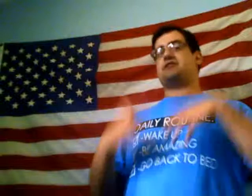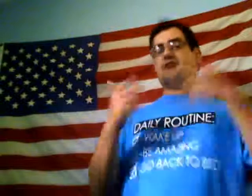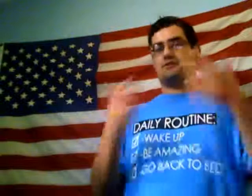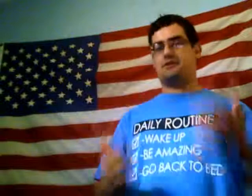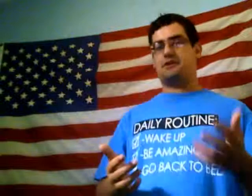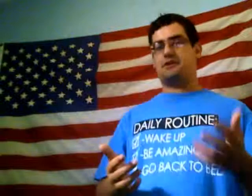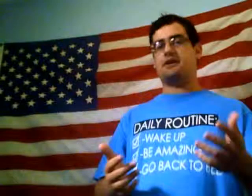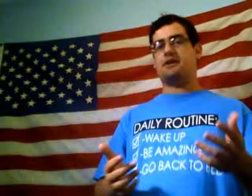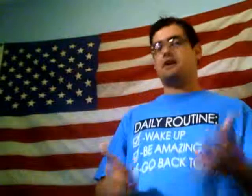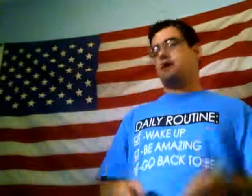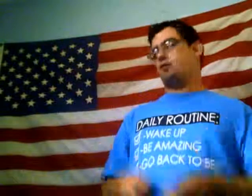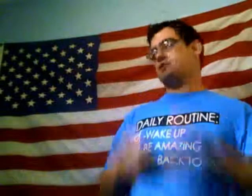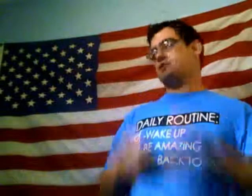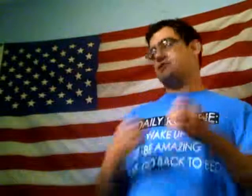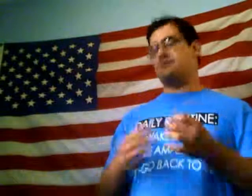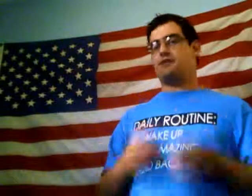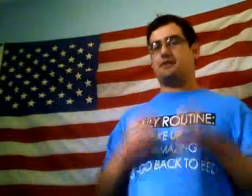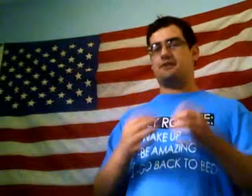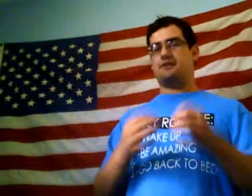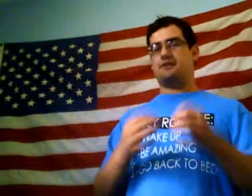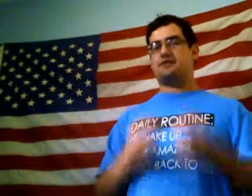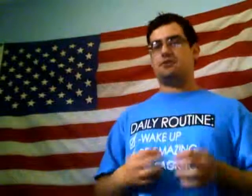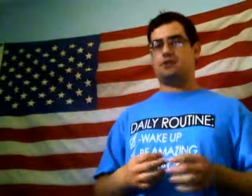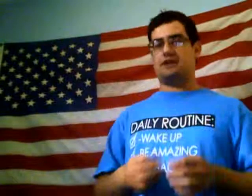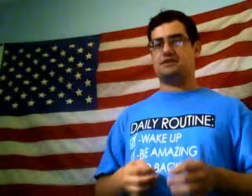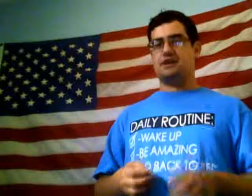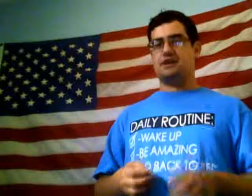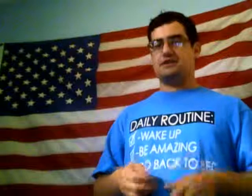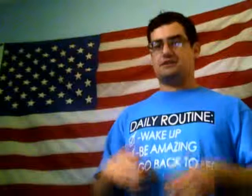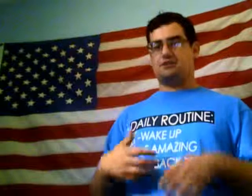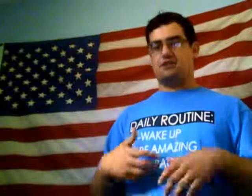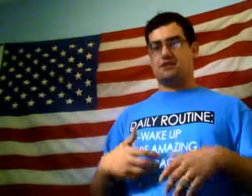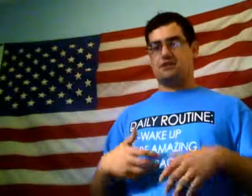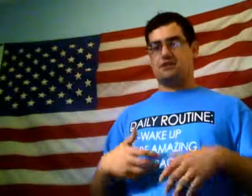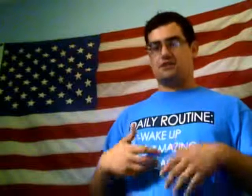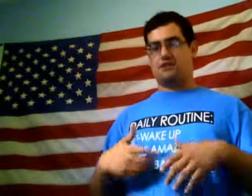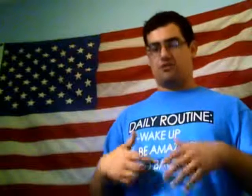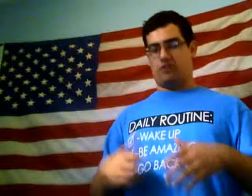Taft would be a more safer and reasonable choice to the